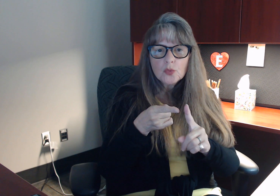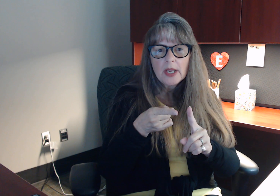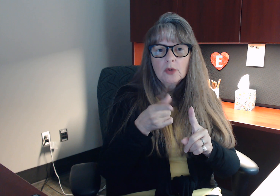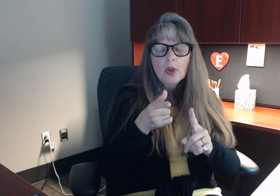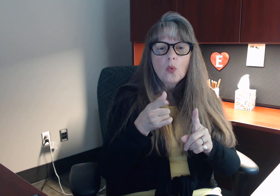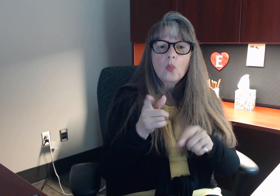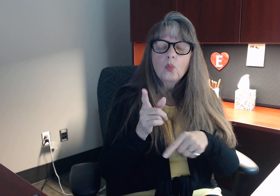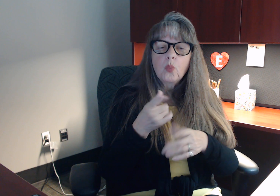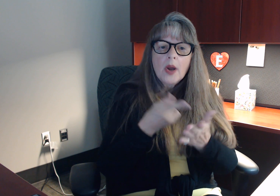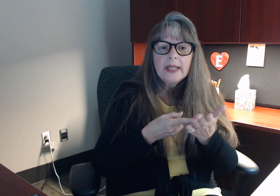and